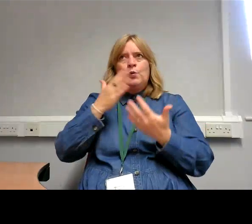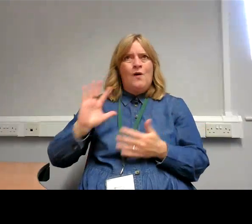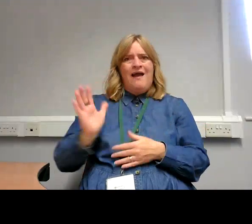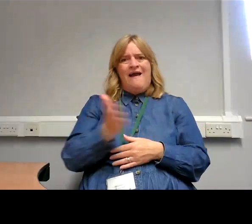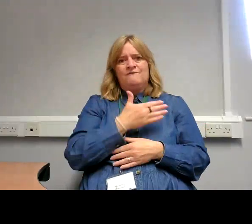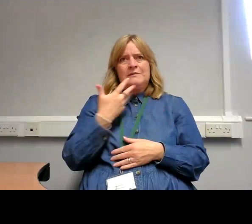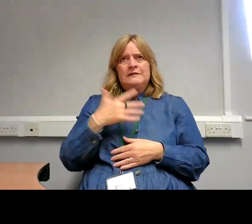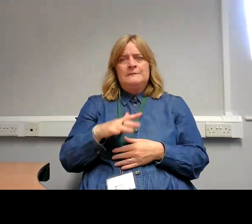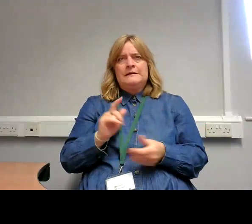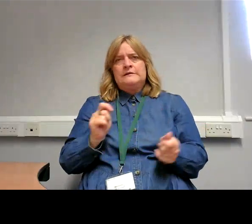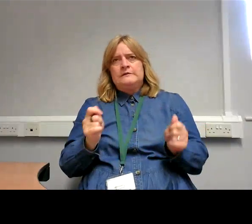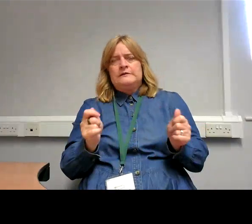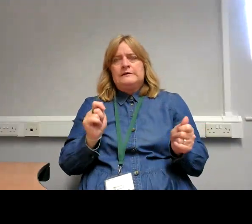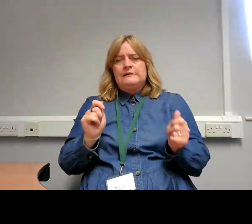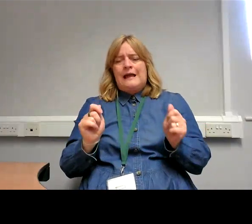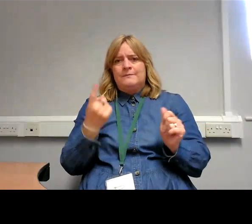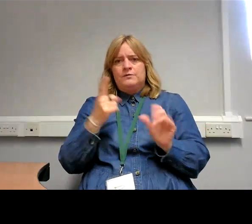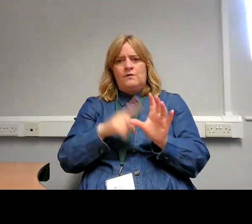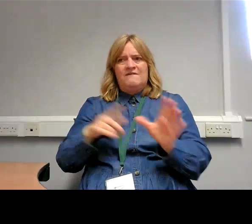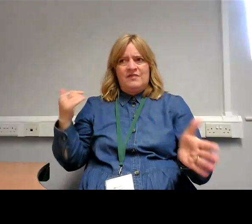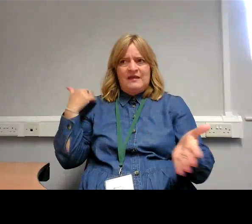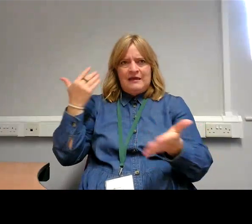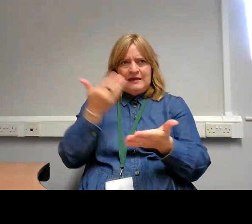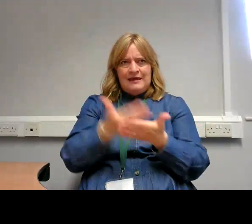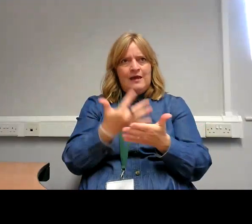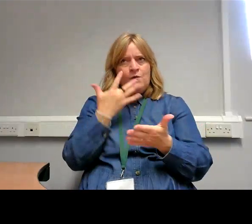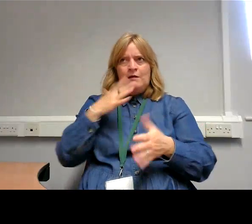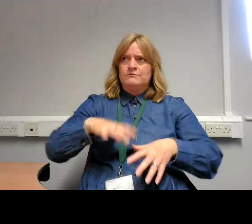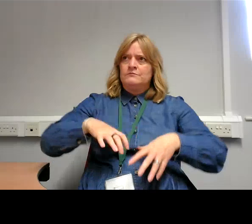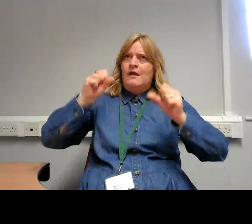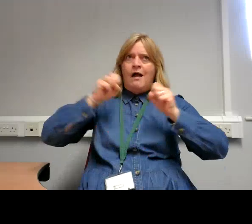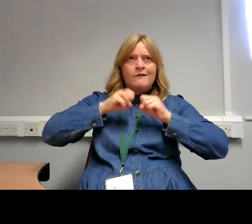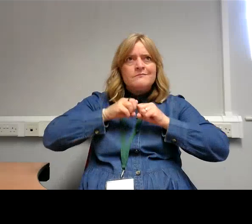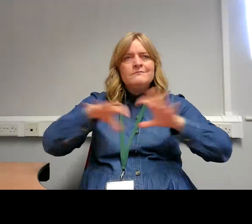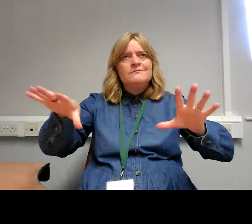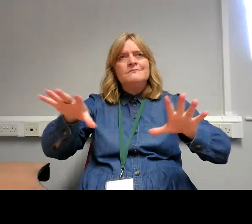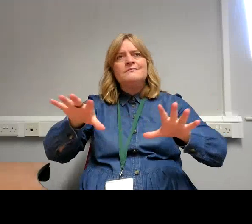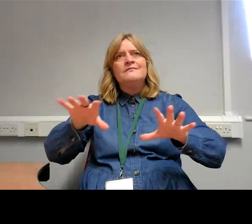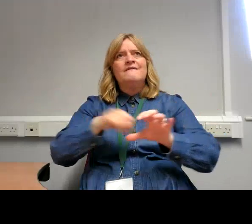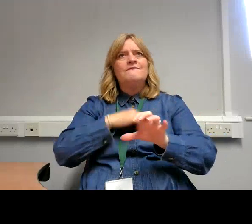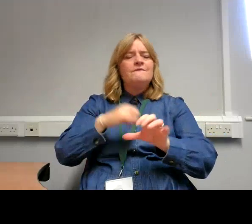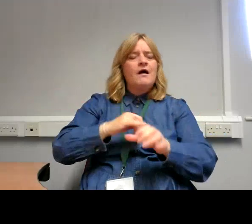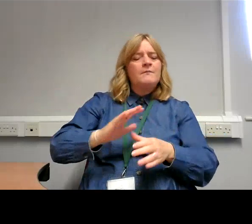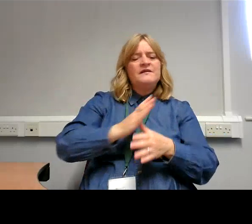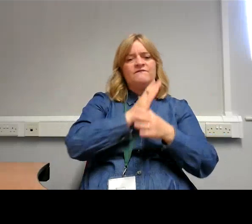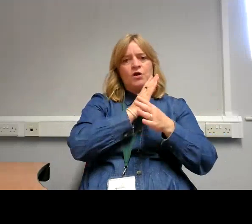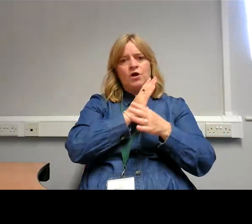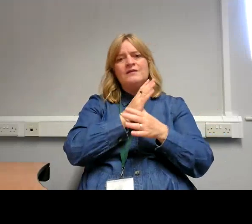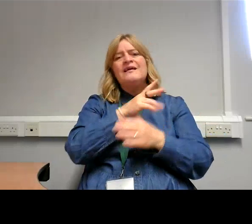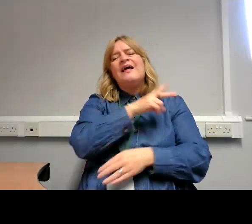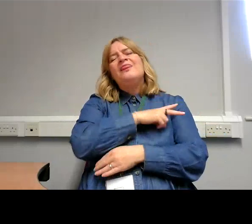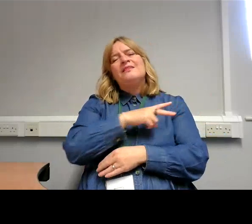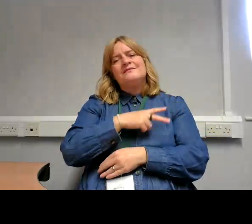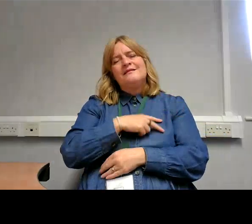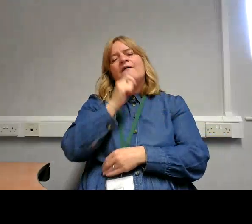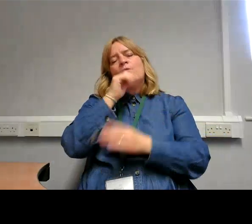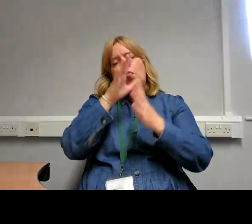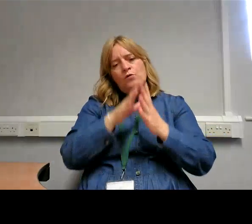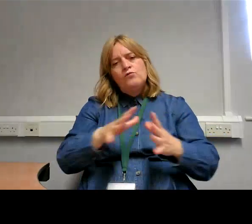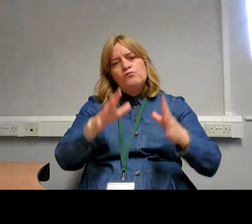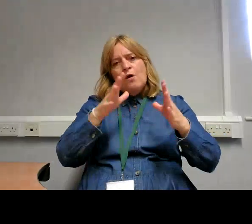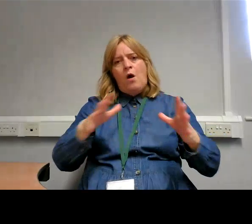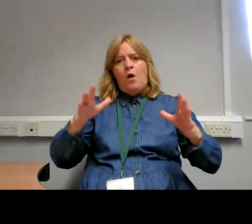or so since this service has been put into place. And the staffing kind of will grow with the demand and need, I suppose.